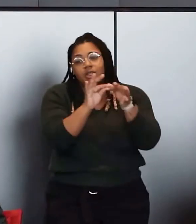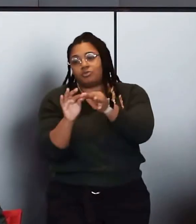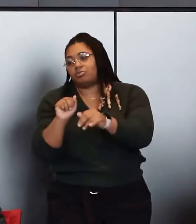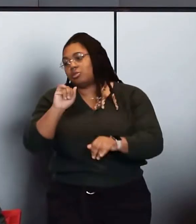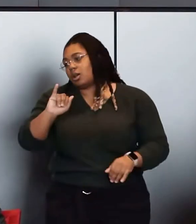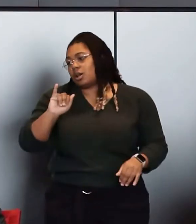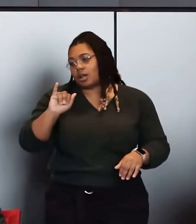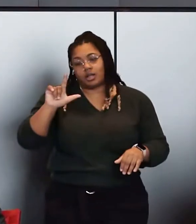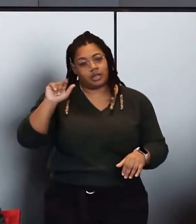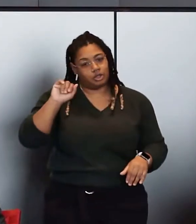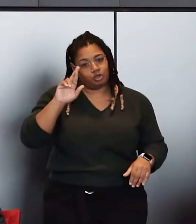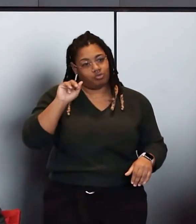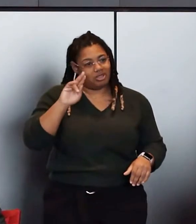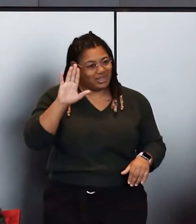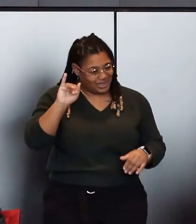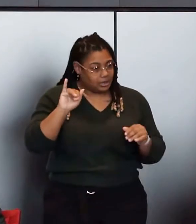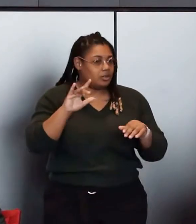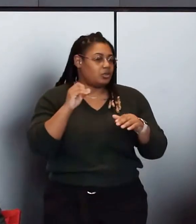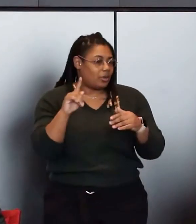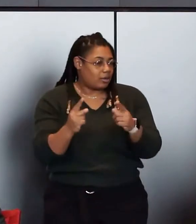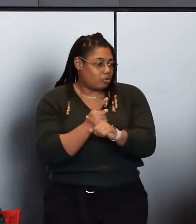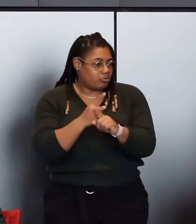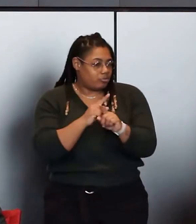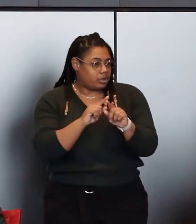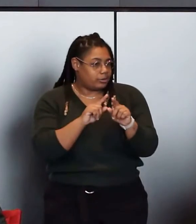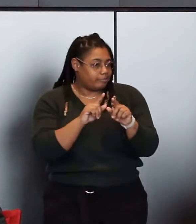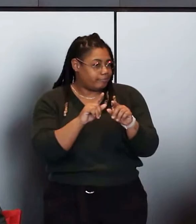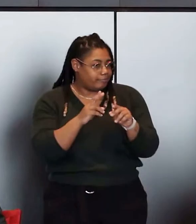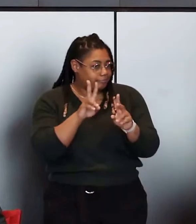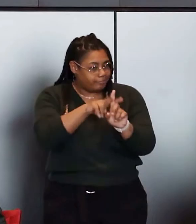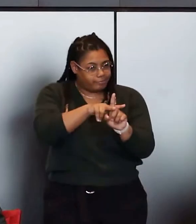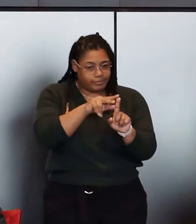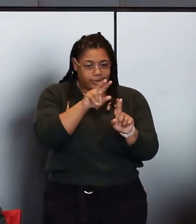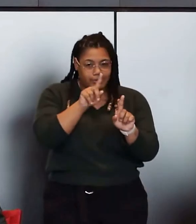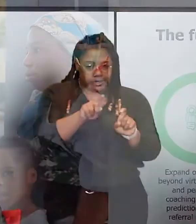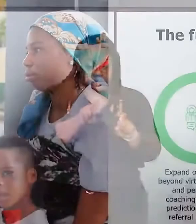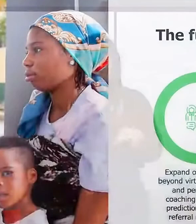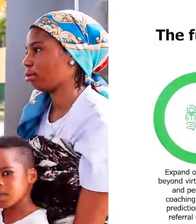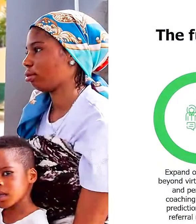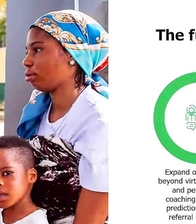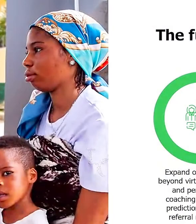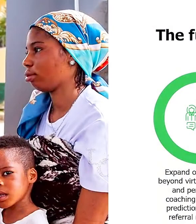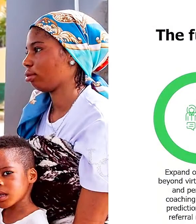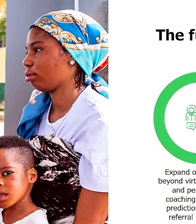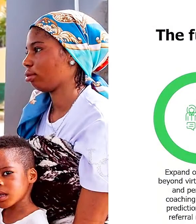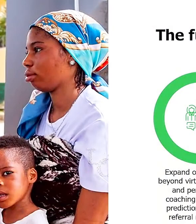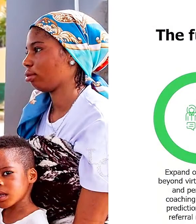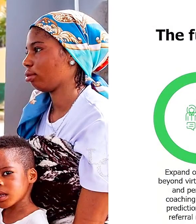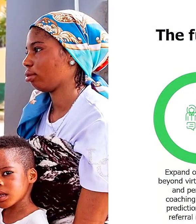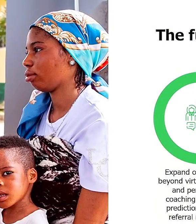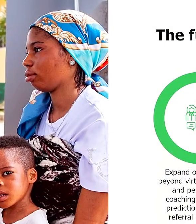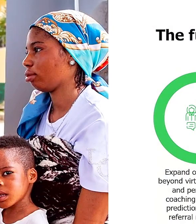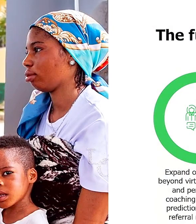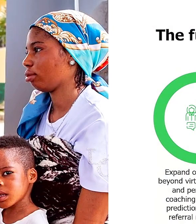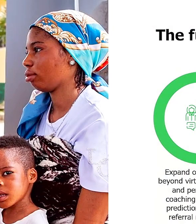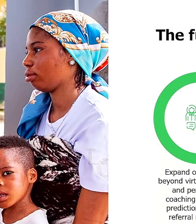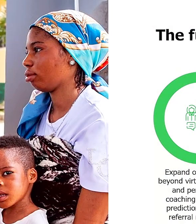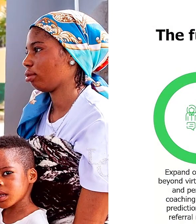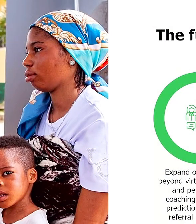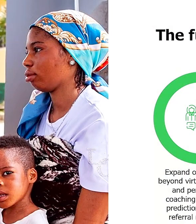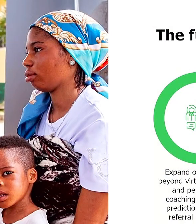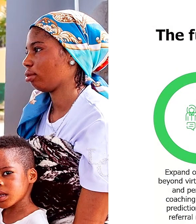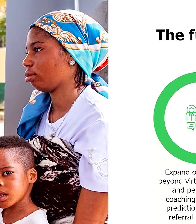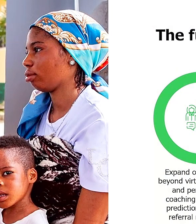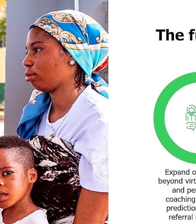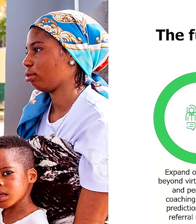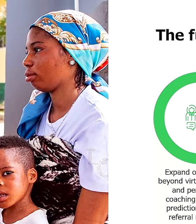and so that they can appropriately pressure test. But truly building that AI literacy is key. for us, what's next for